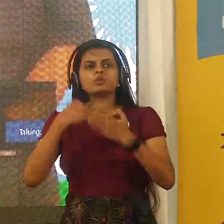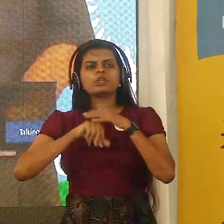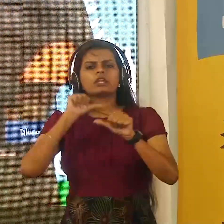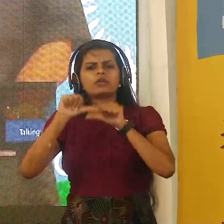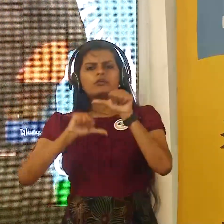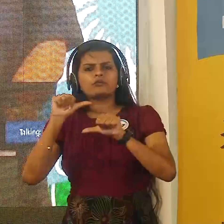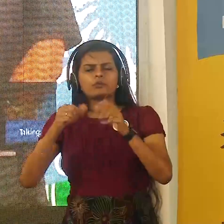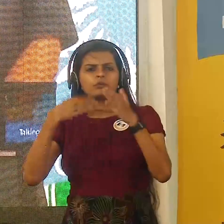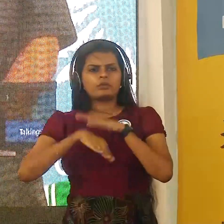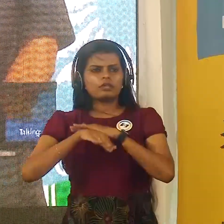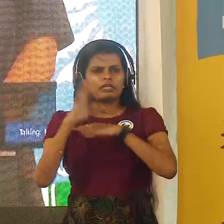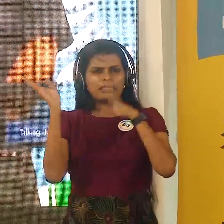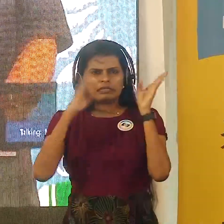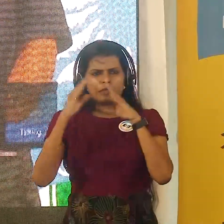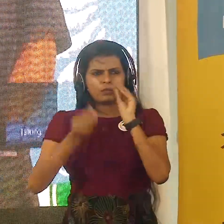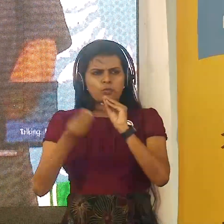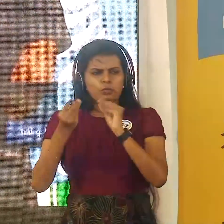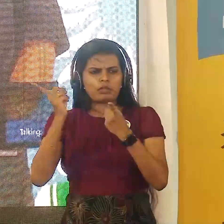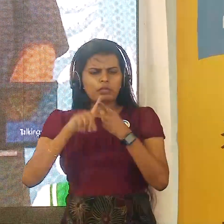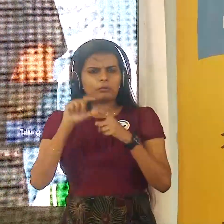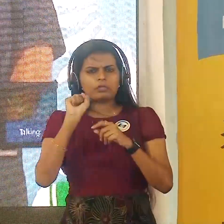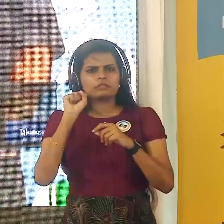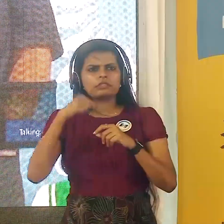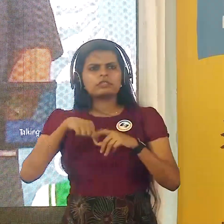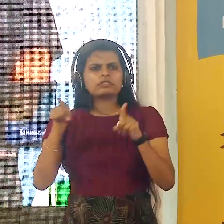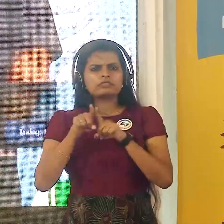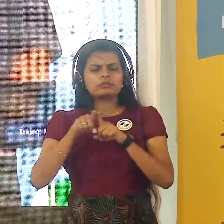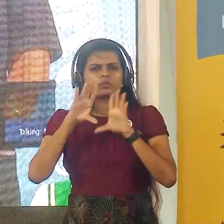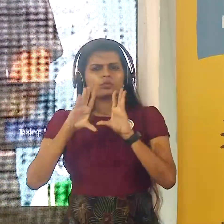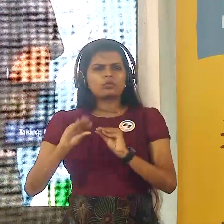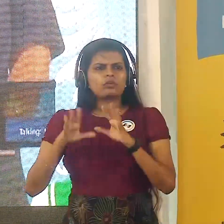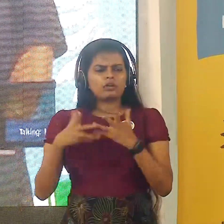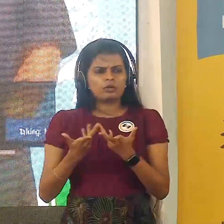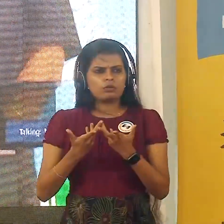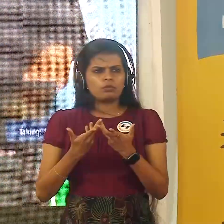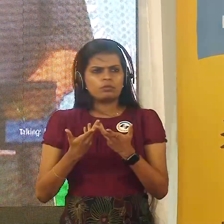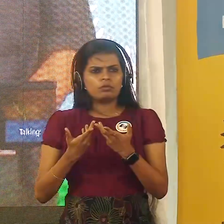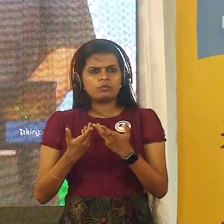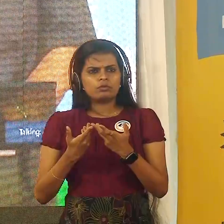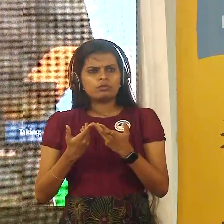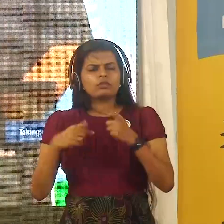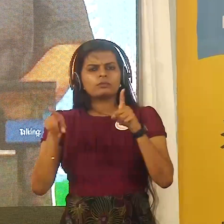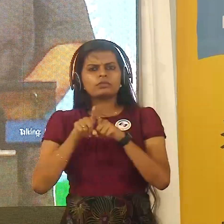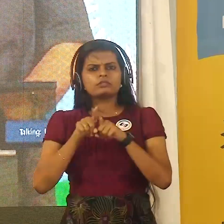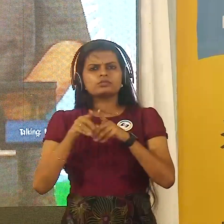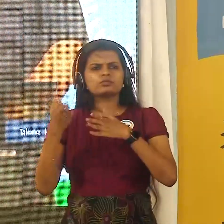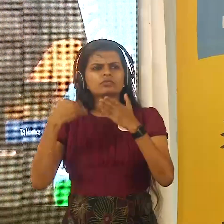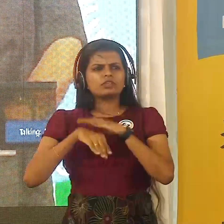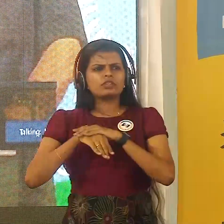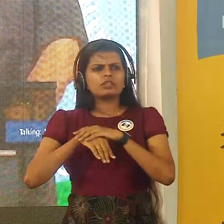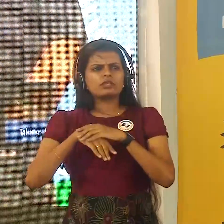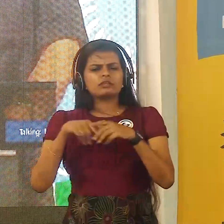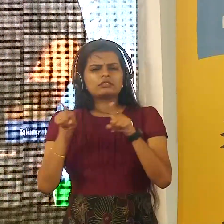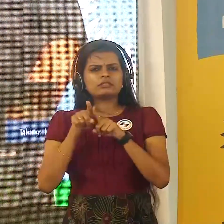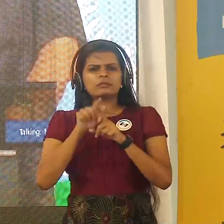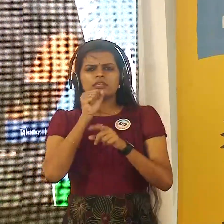brain drain happening in Kerala, how can we stop or reduce it? Are we taking steps to bring back the working